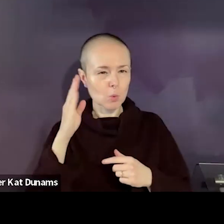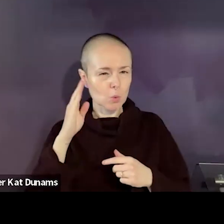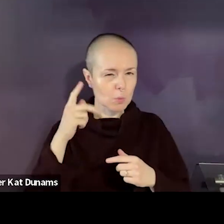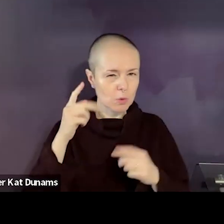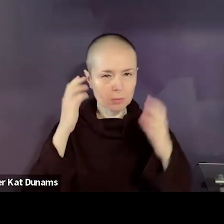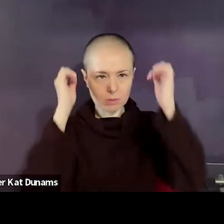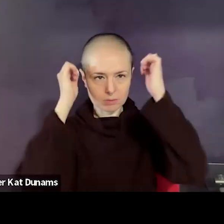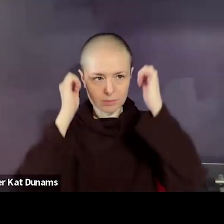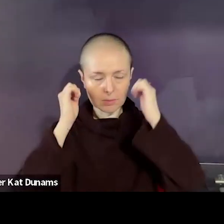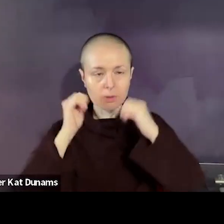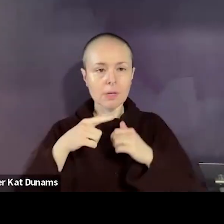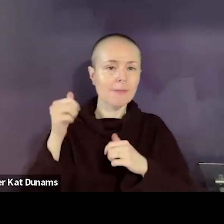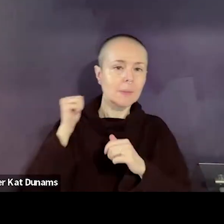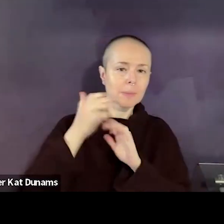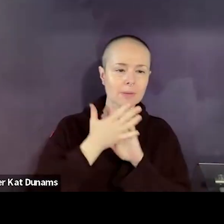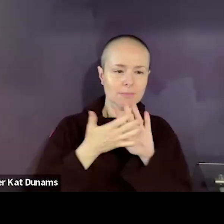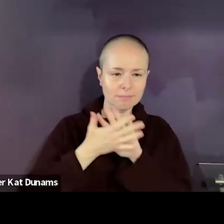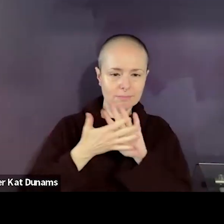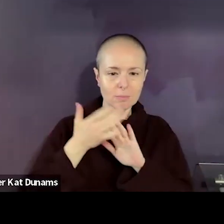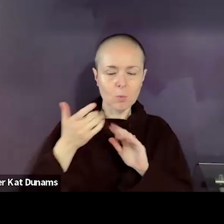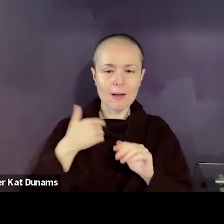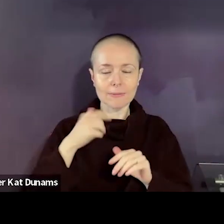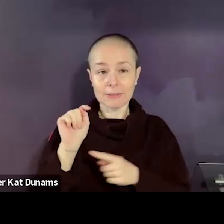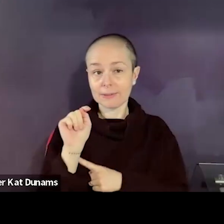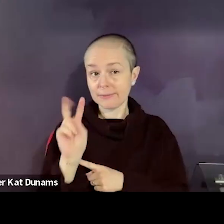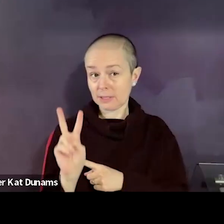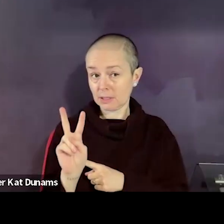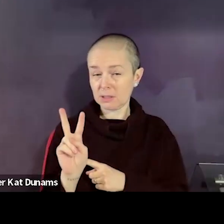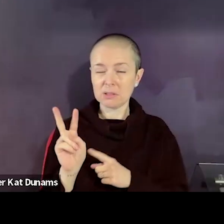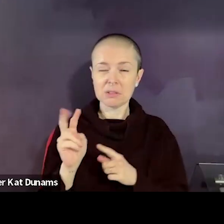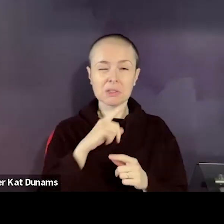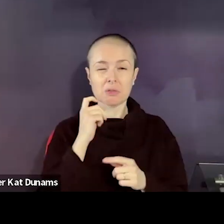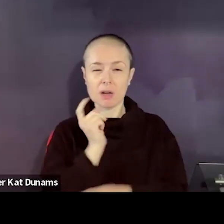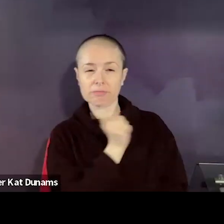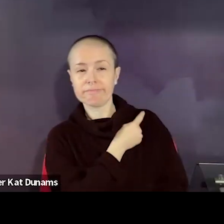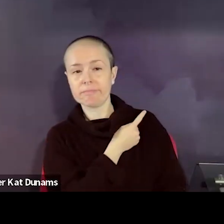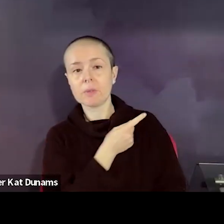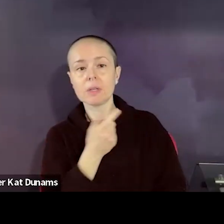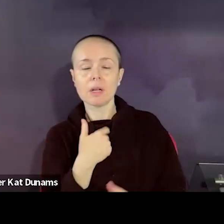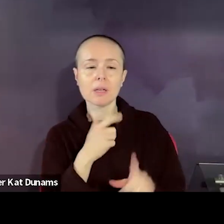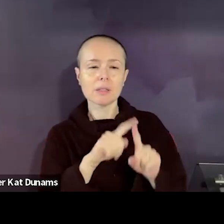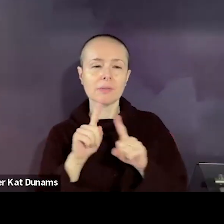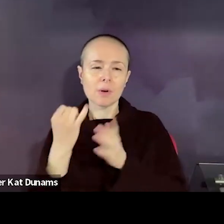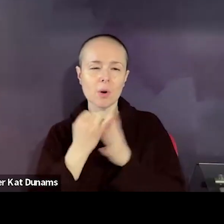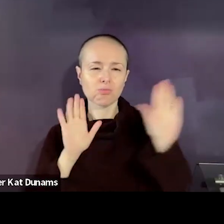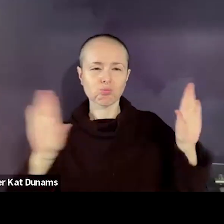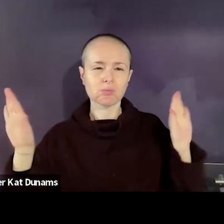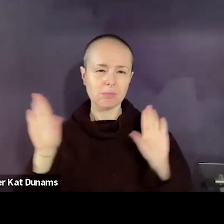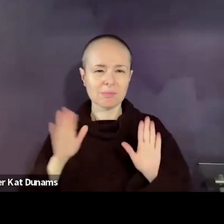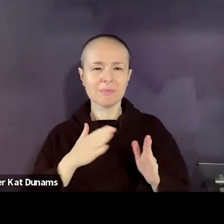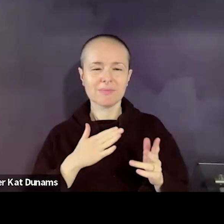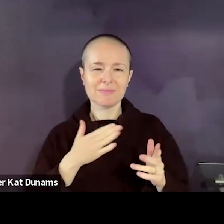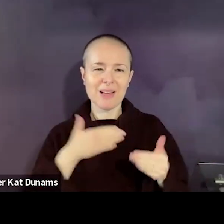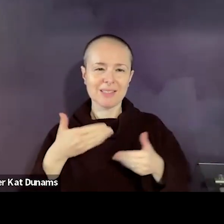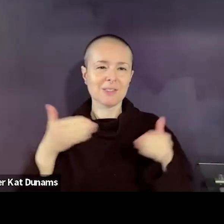blurred background, but you'll see a little bit of a TV, a dryer on my left shoulder, and some different artwork in my